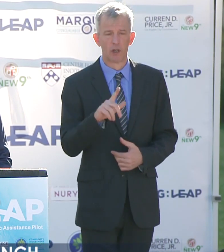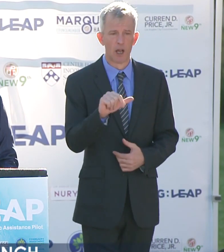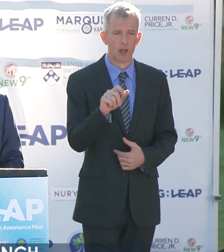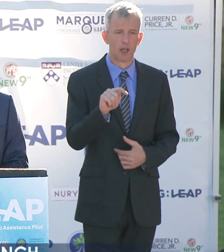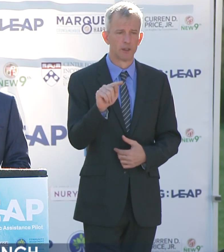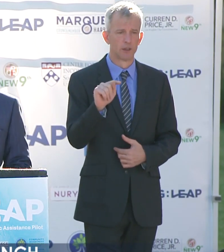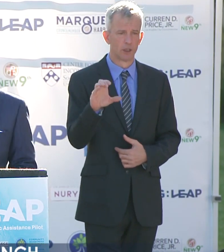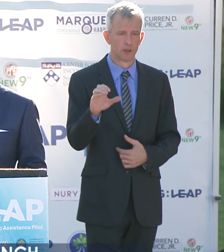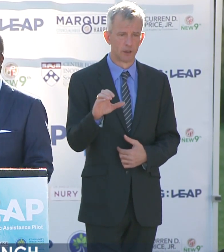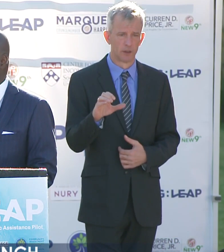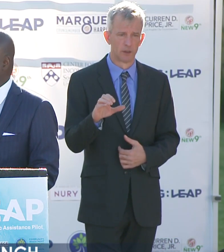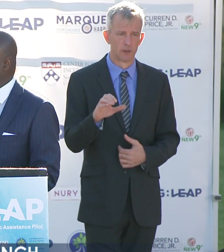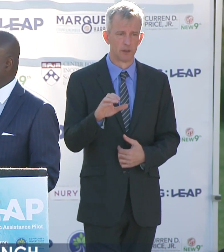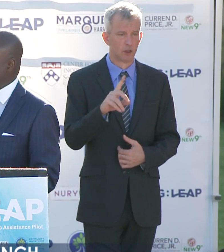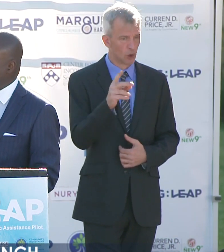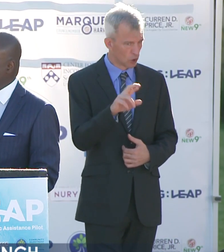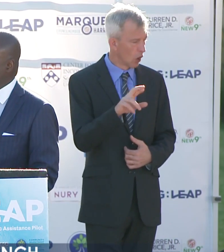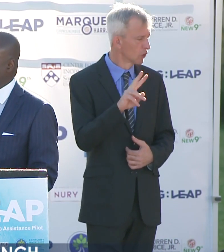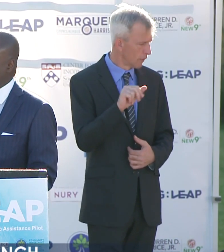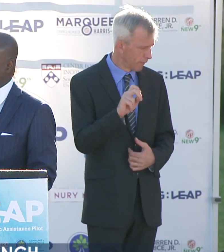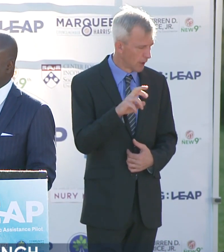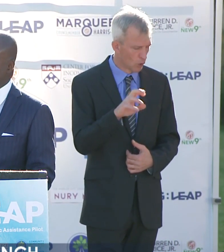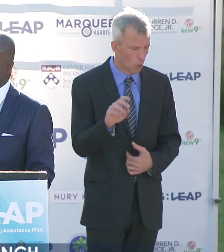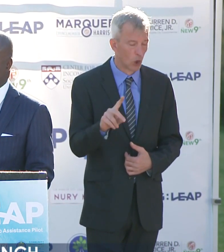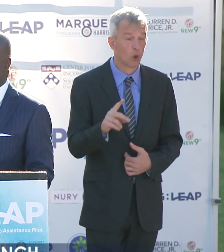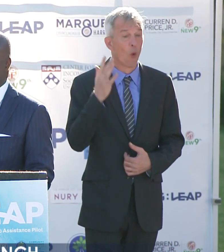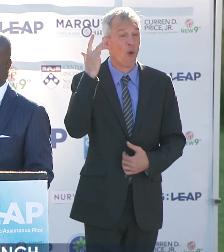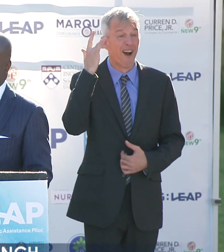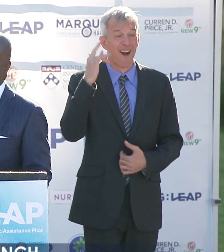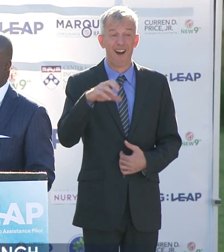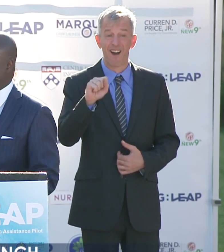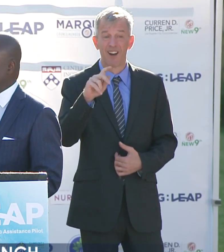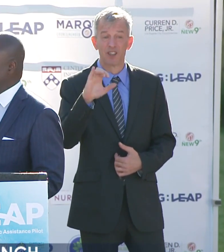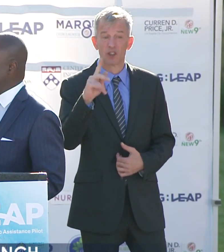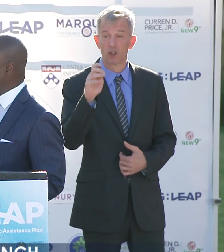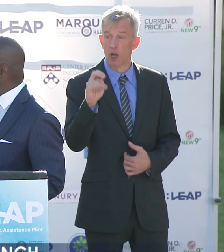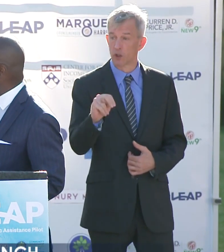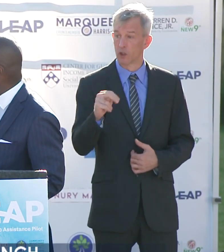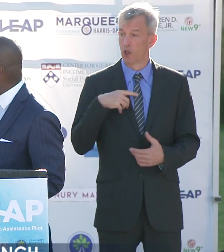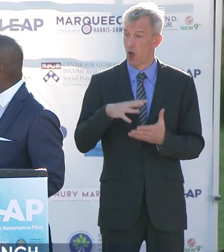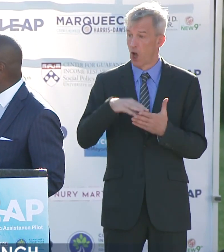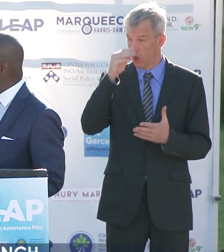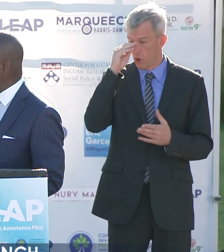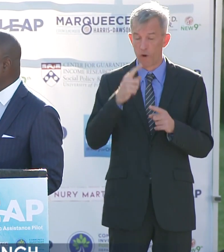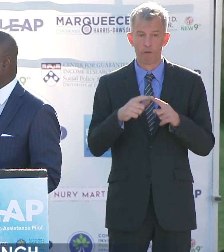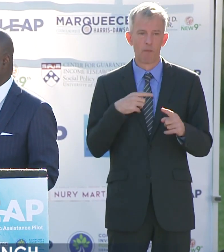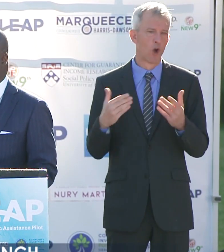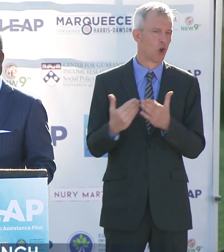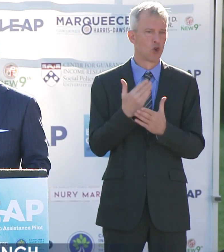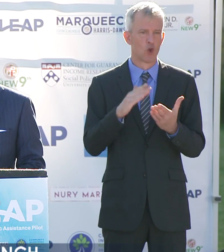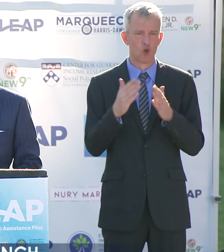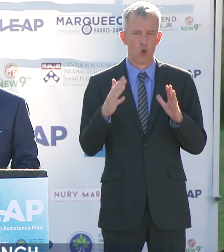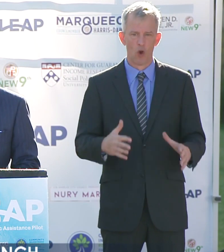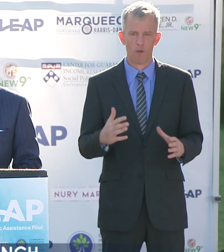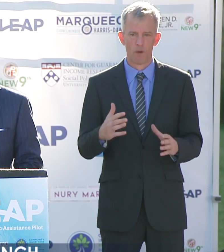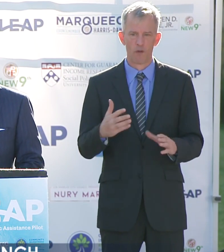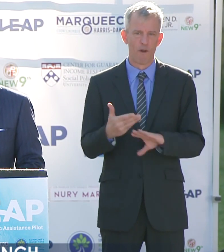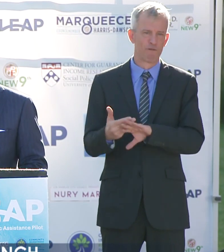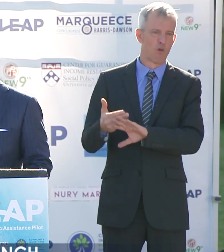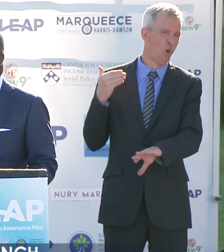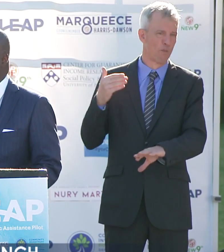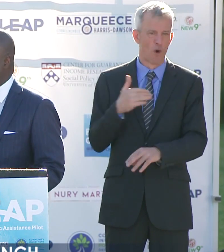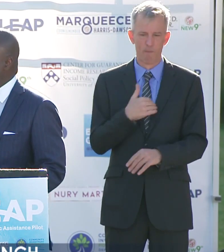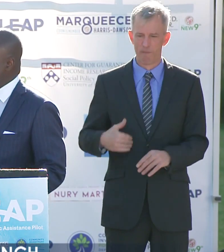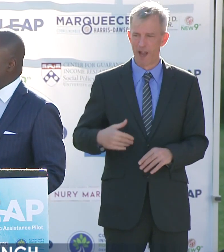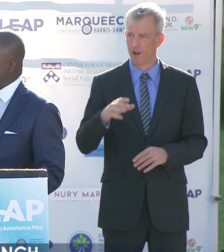Dr. Vanderwood, because in Stockton, one of the things we learned, one of the things I learned from my new neighbor, the former mayor of